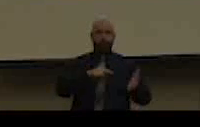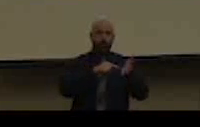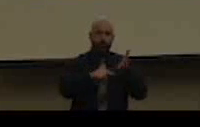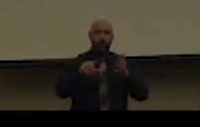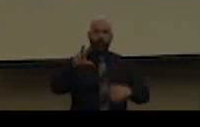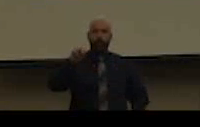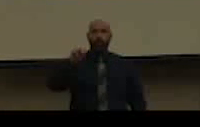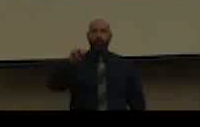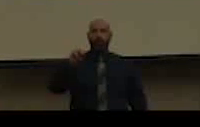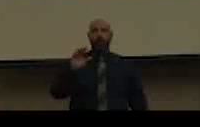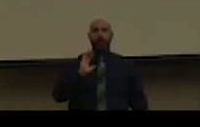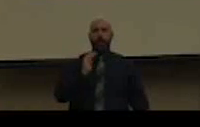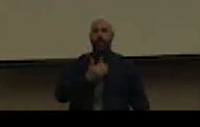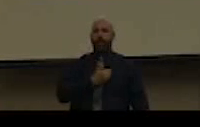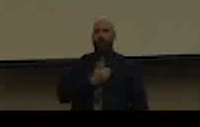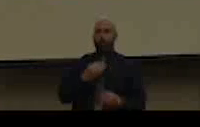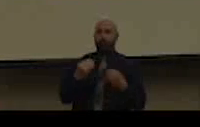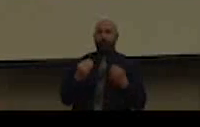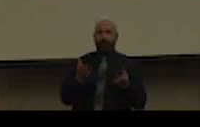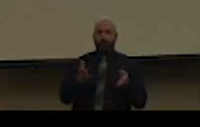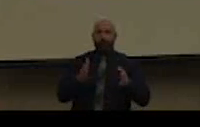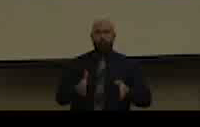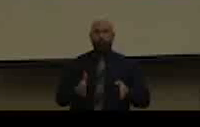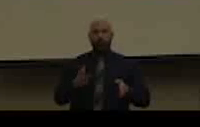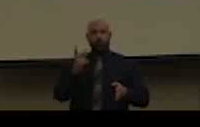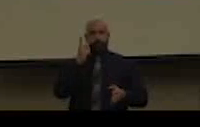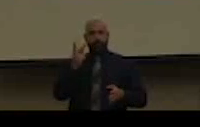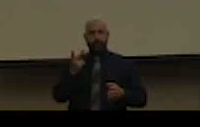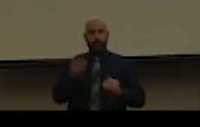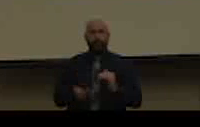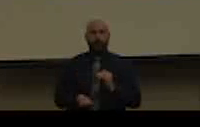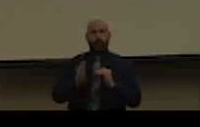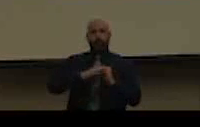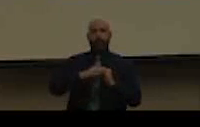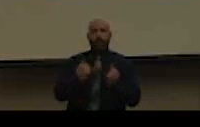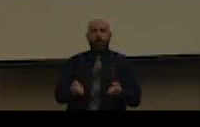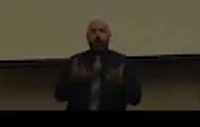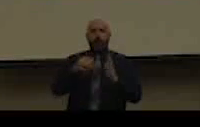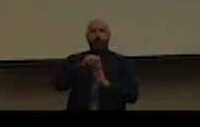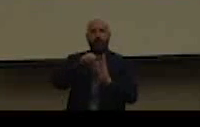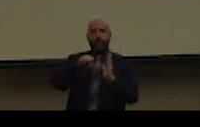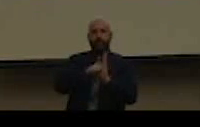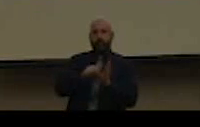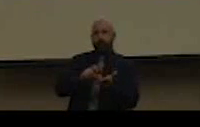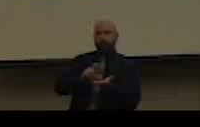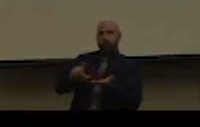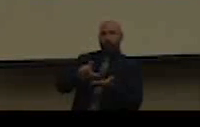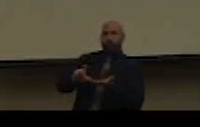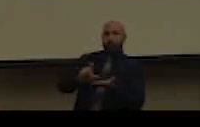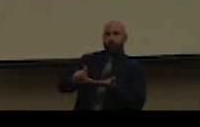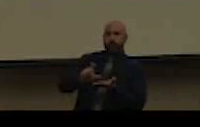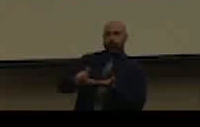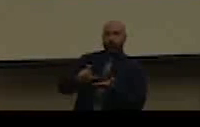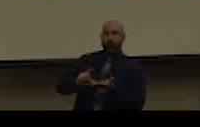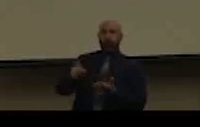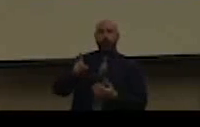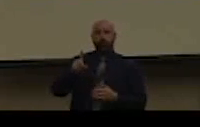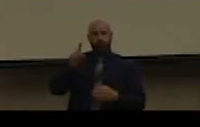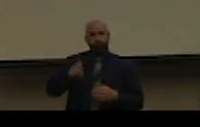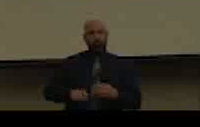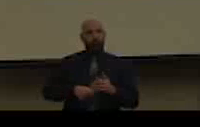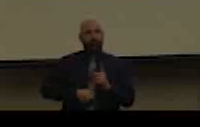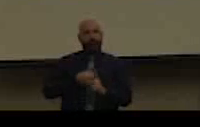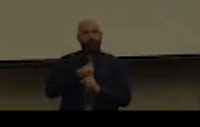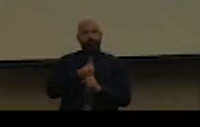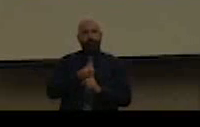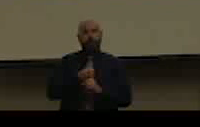uptick in the amount of state funding that's coming through, and that should make a difference in the pocketbooks of parents as